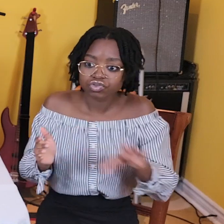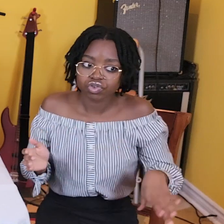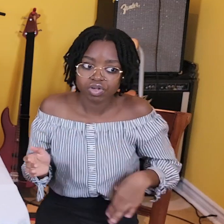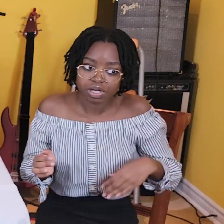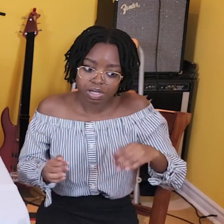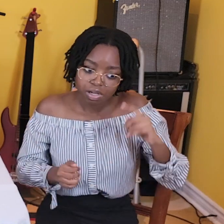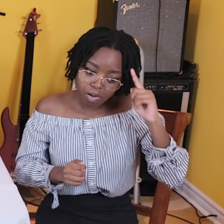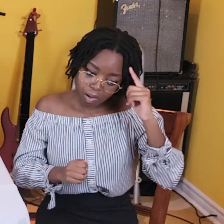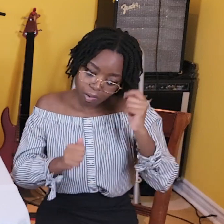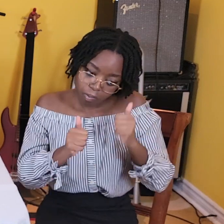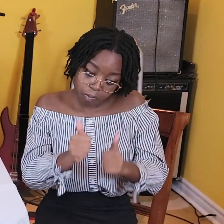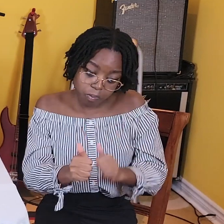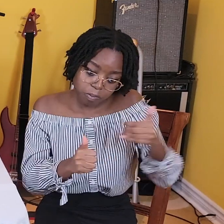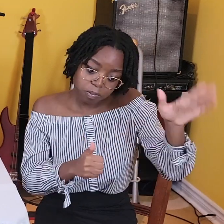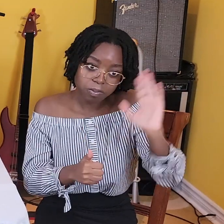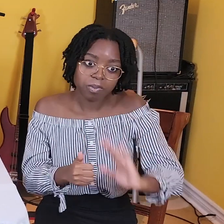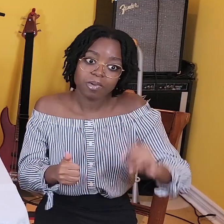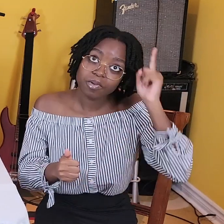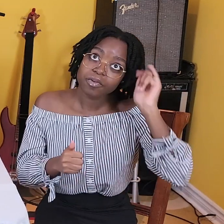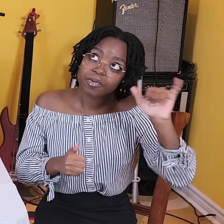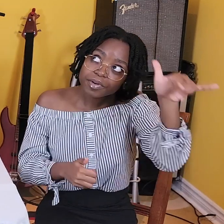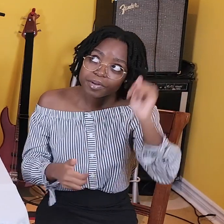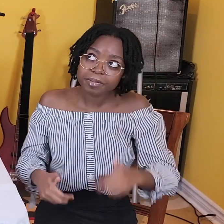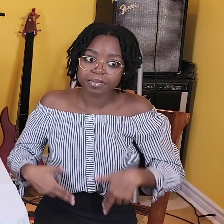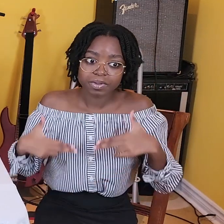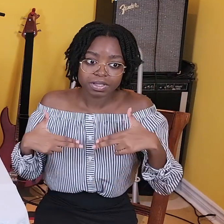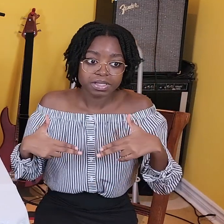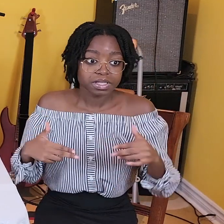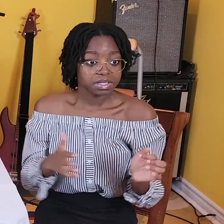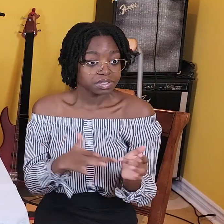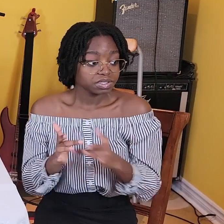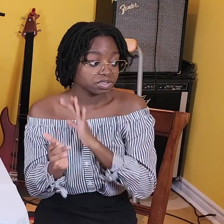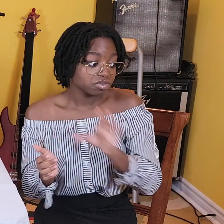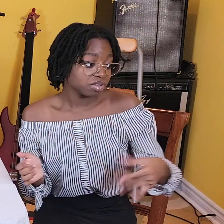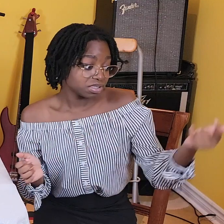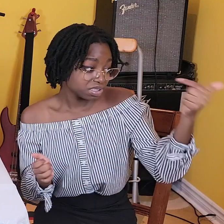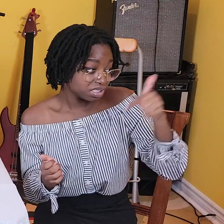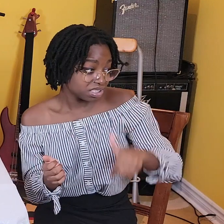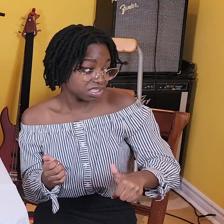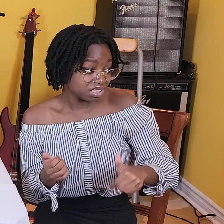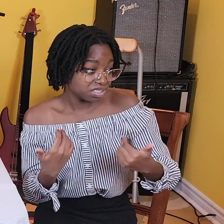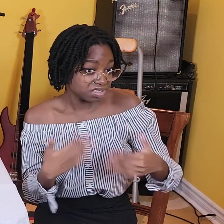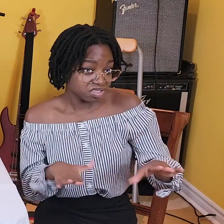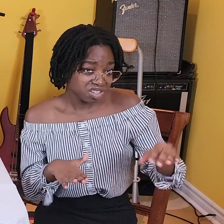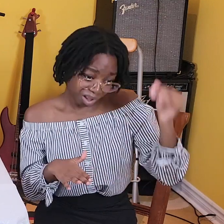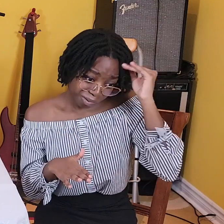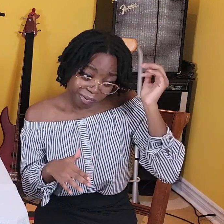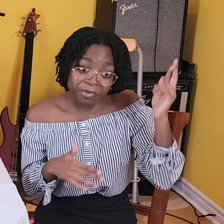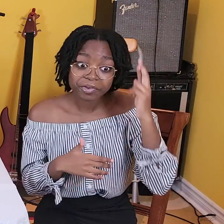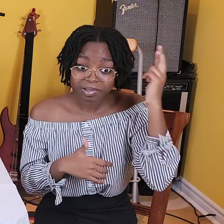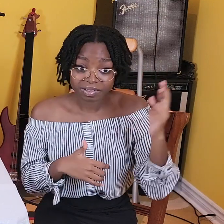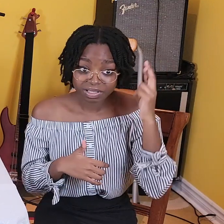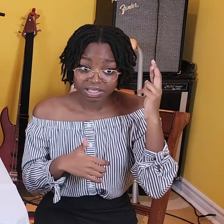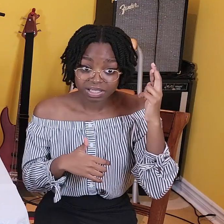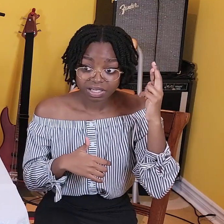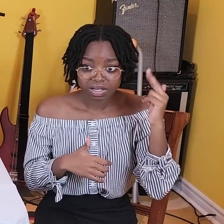plan, Jesus Christ came knowing why he came into the world, and that's what he told,